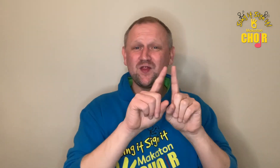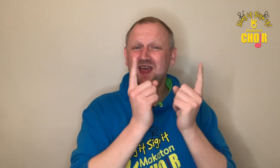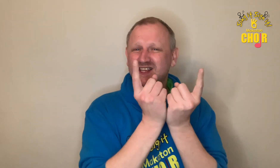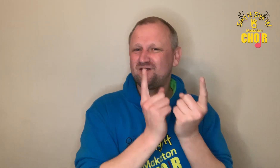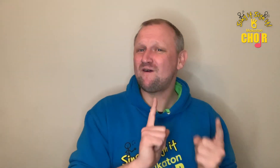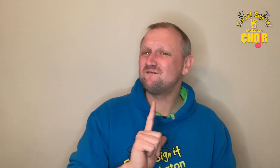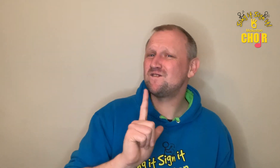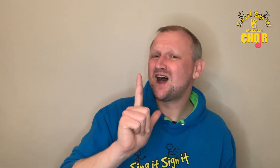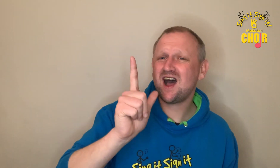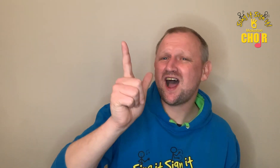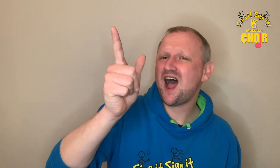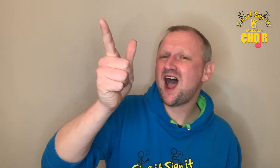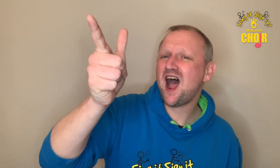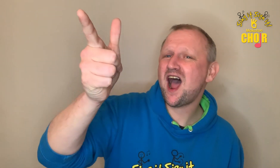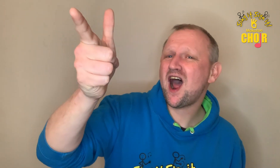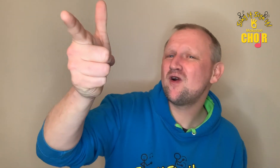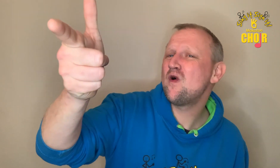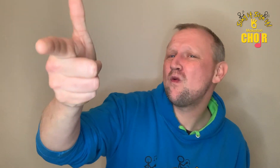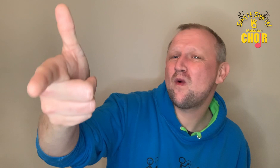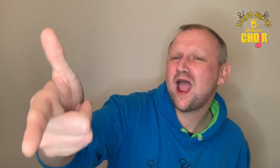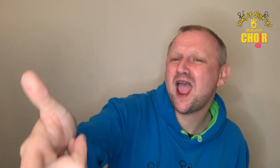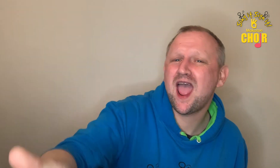things from far away